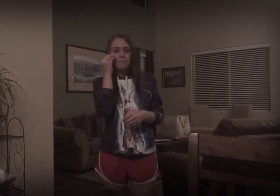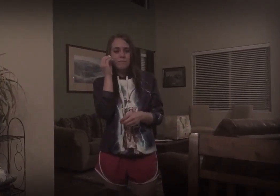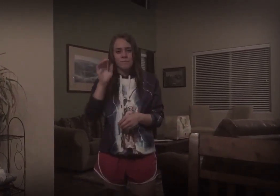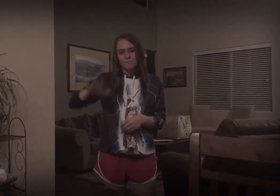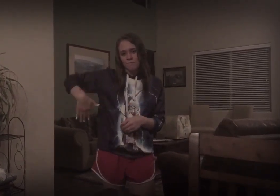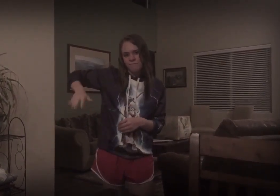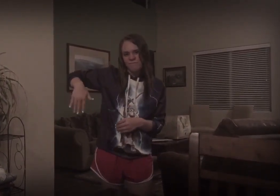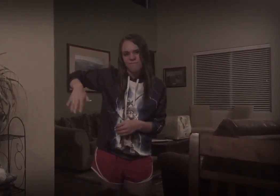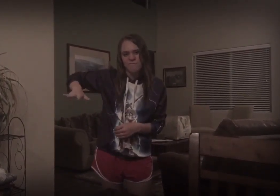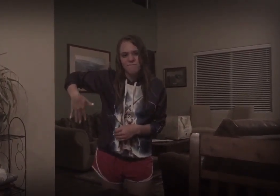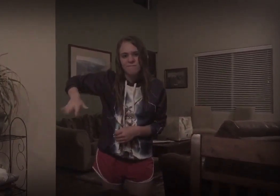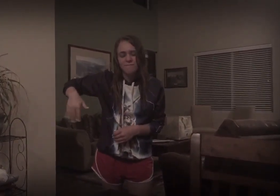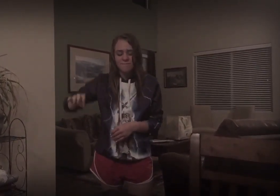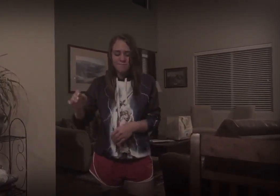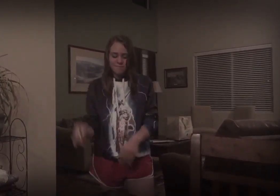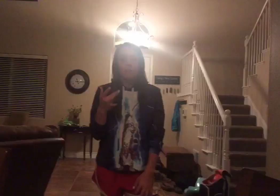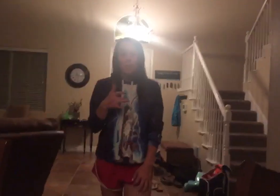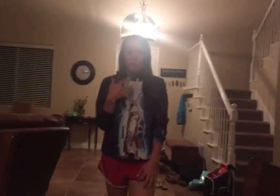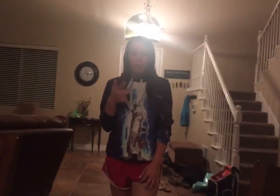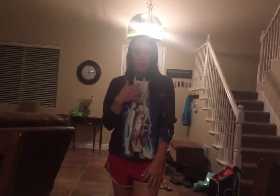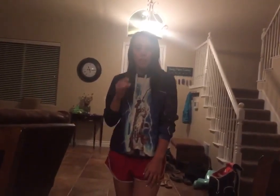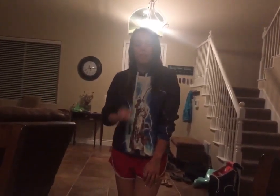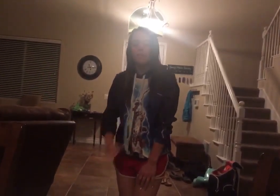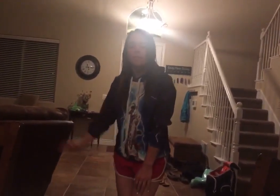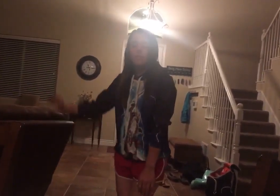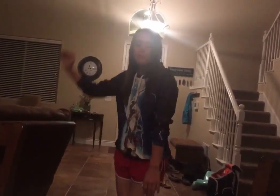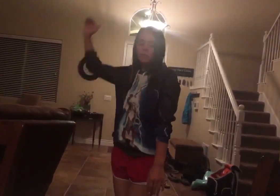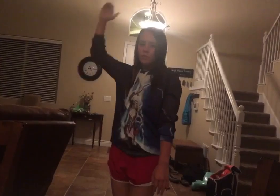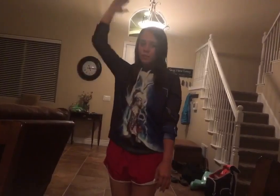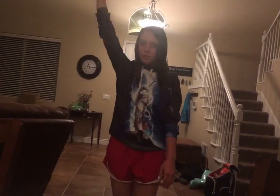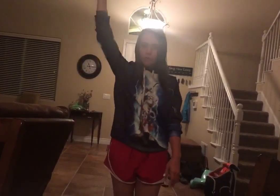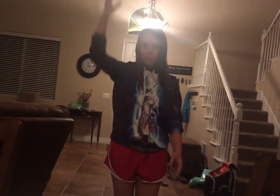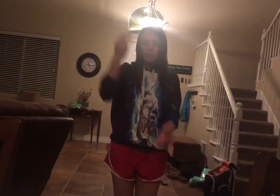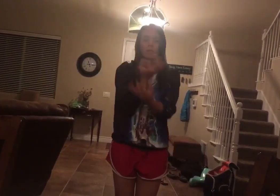stay out after 10. How lovely to be so grown.